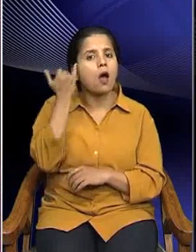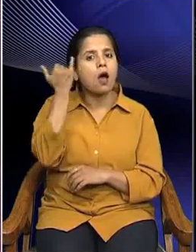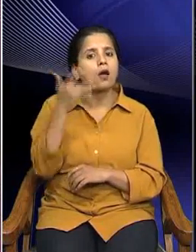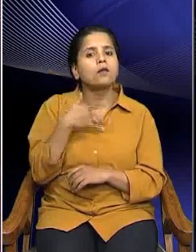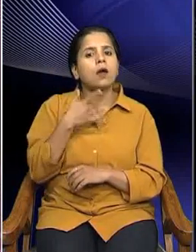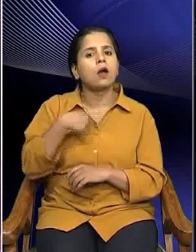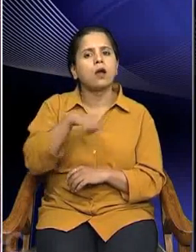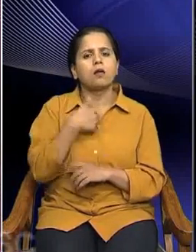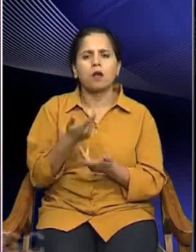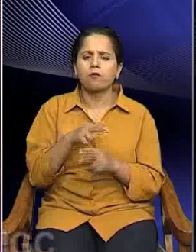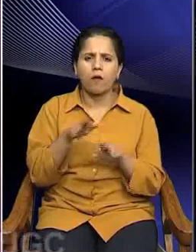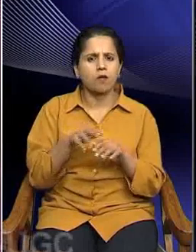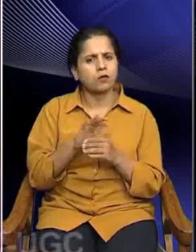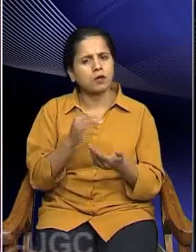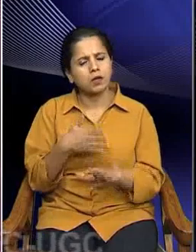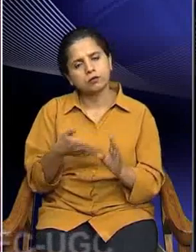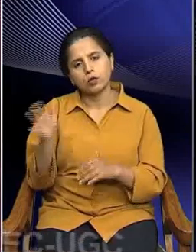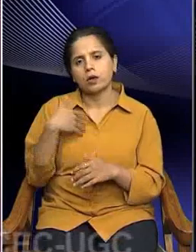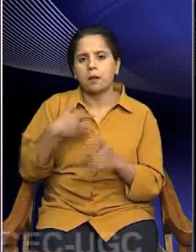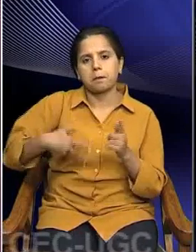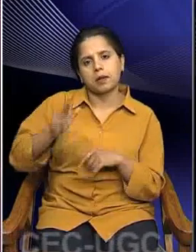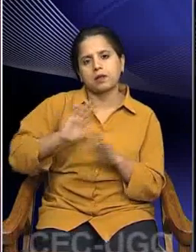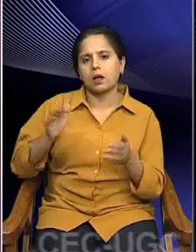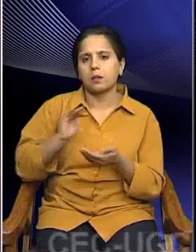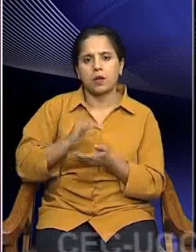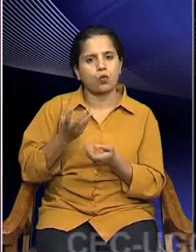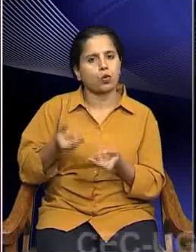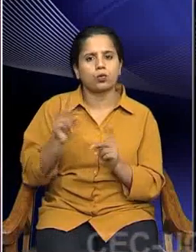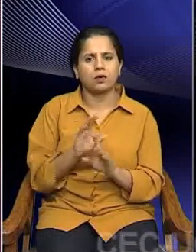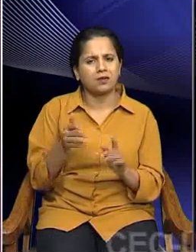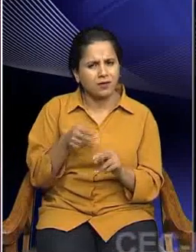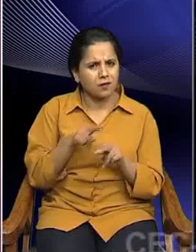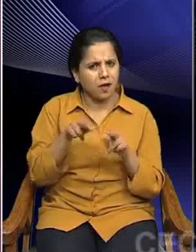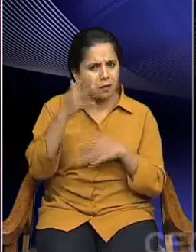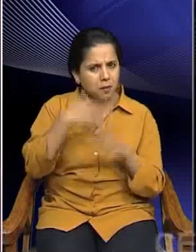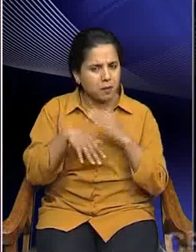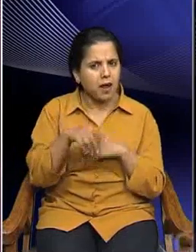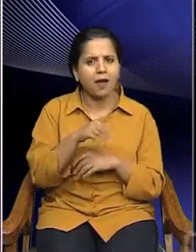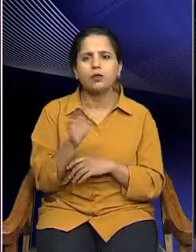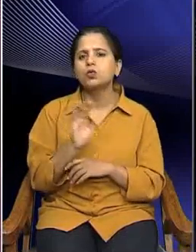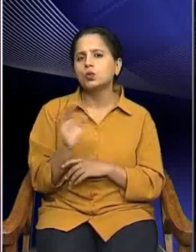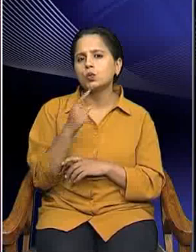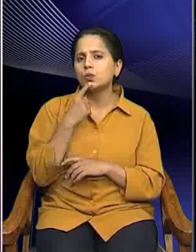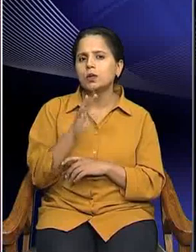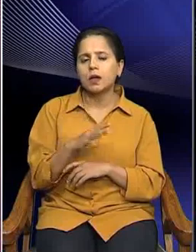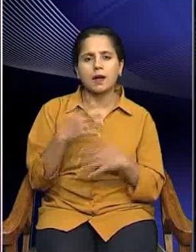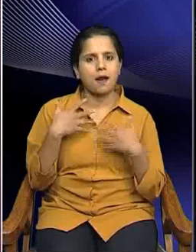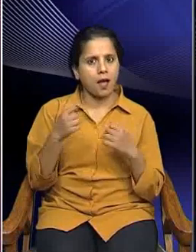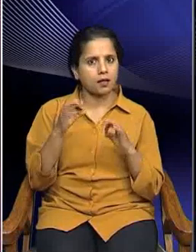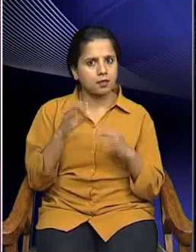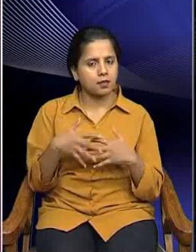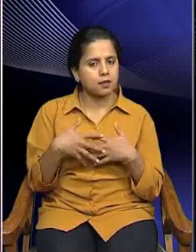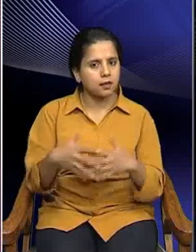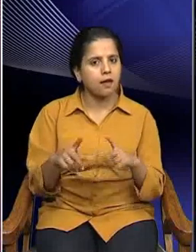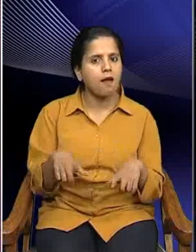them complete their family and go for sterilization. Now, that is not family planning. Family planning is to have, healthy reproductive